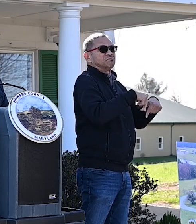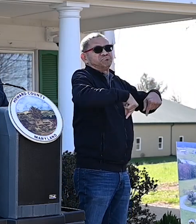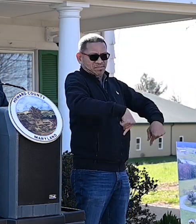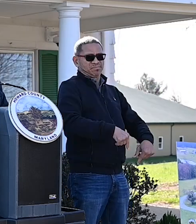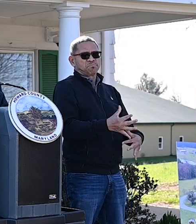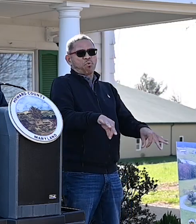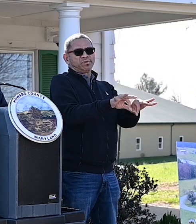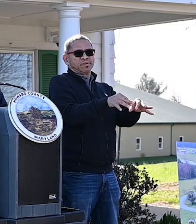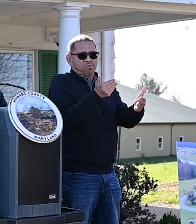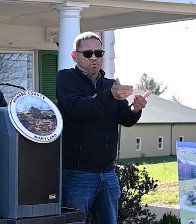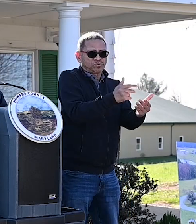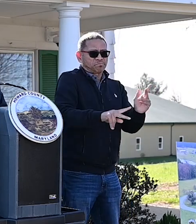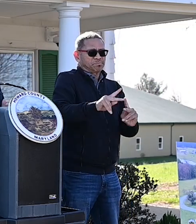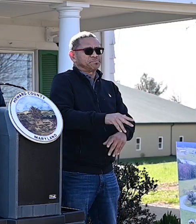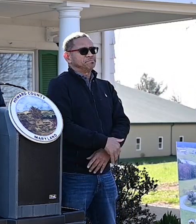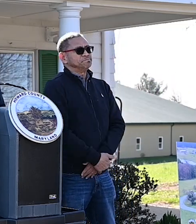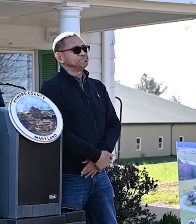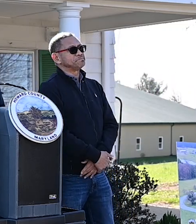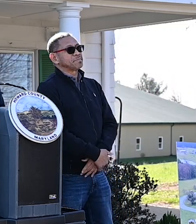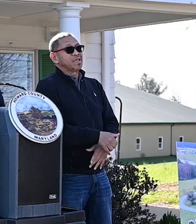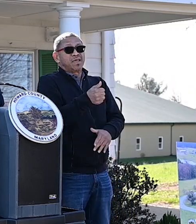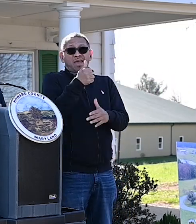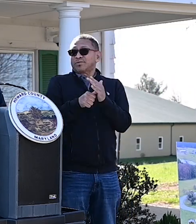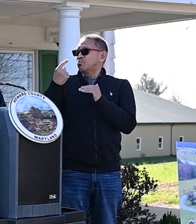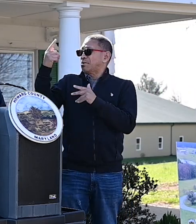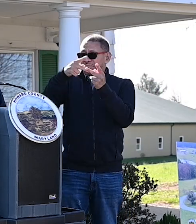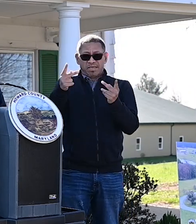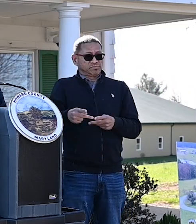deal. Being under one roof